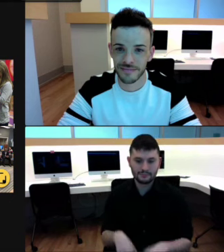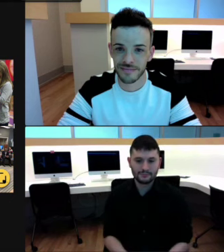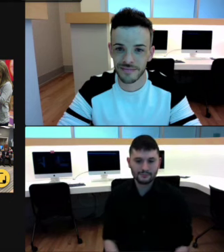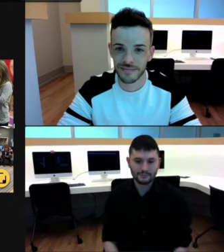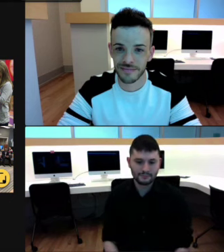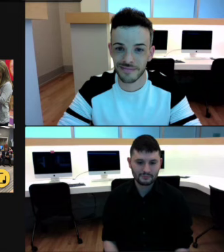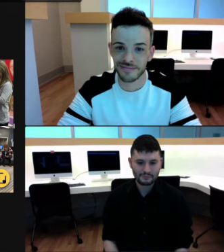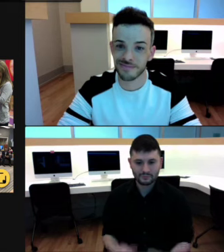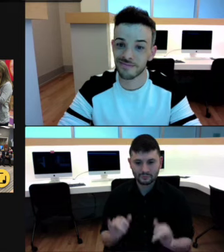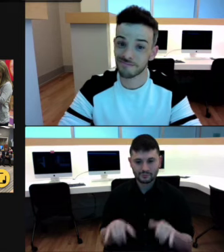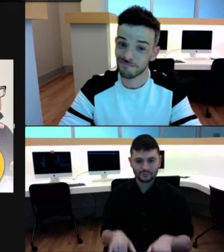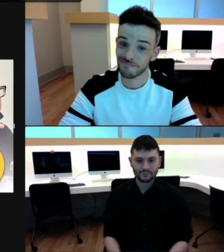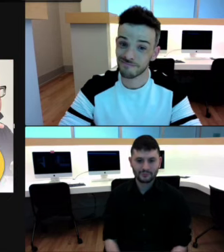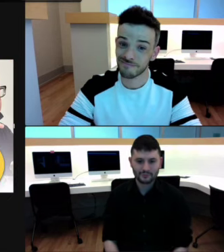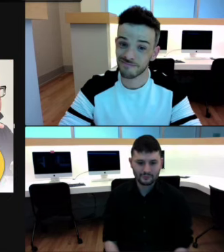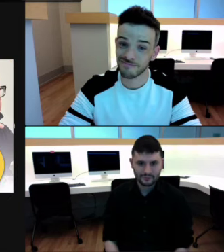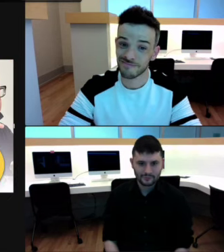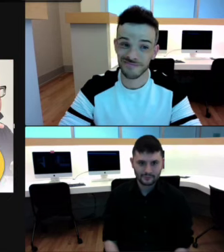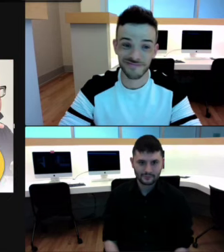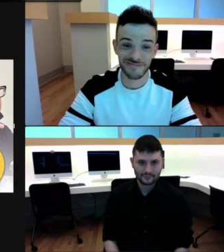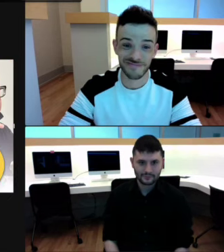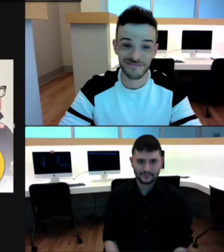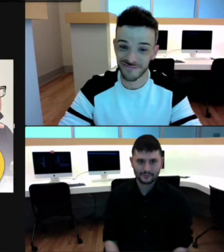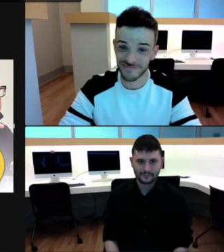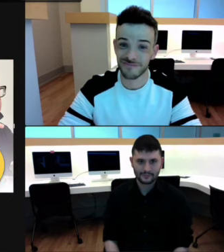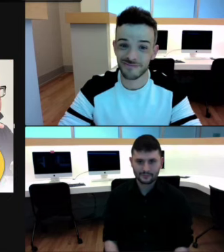use of language that we do.